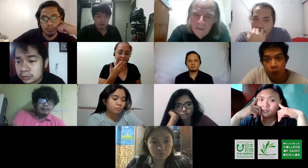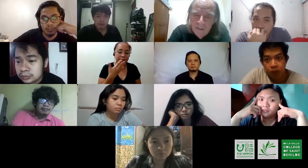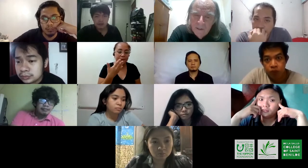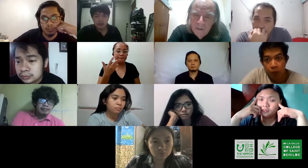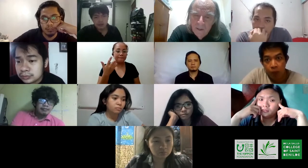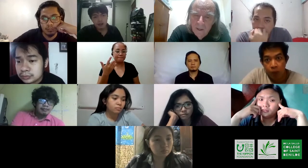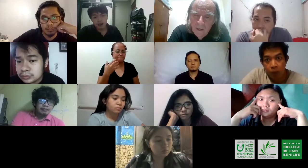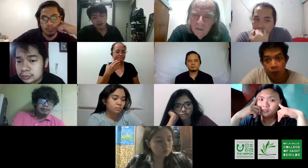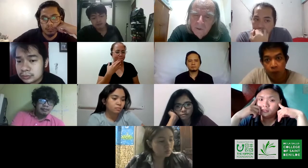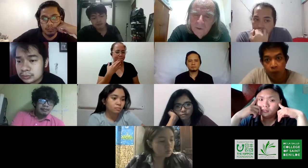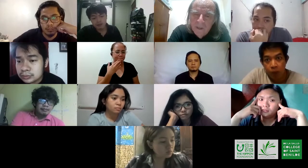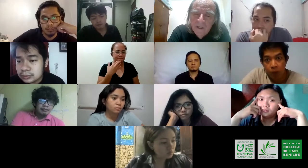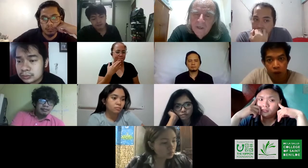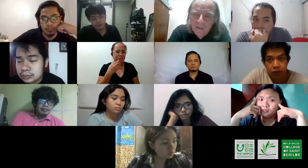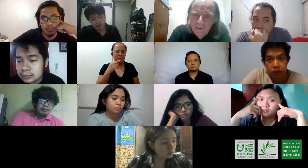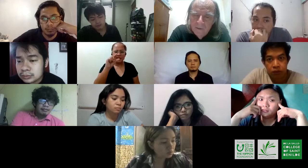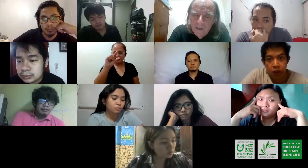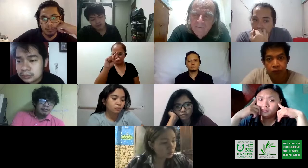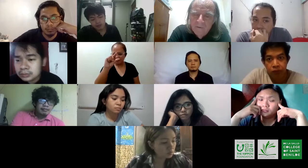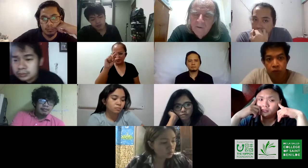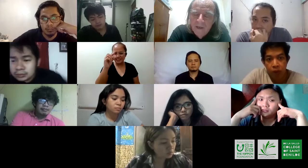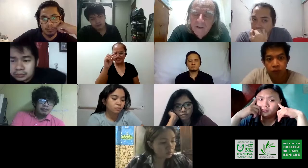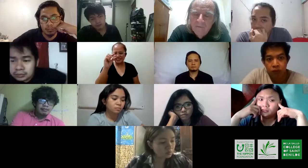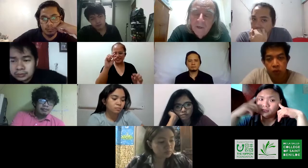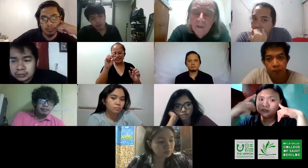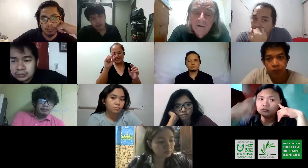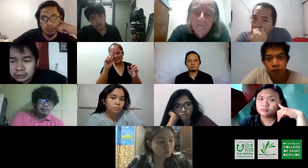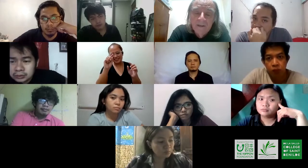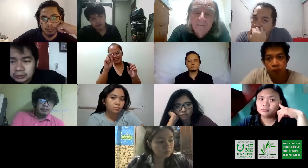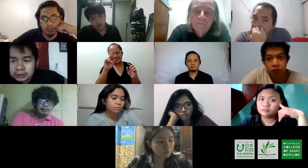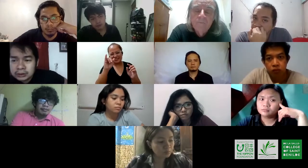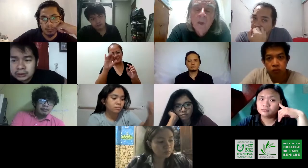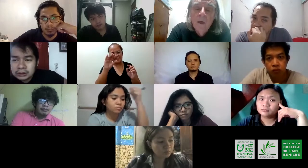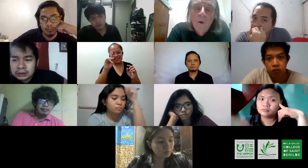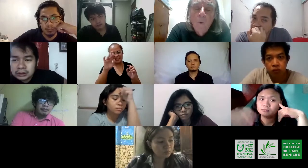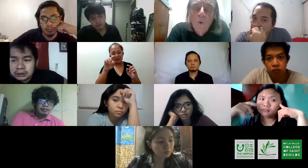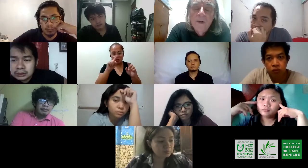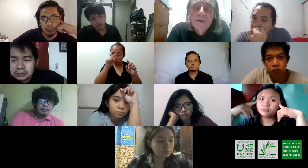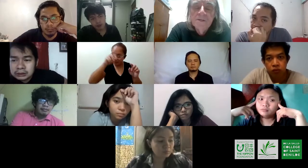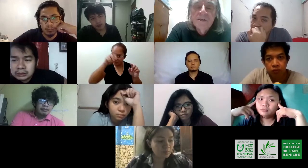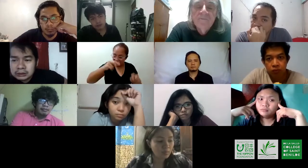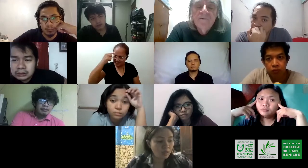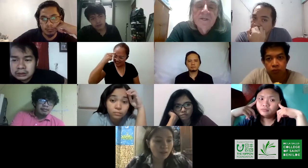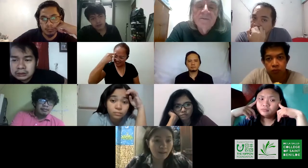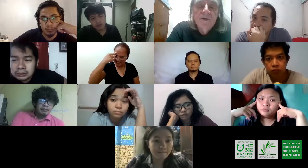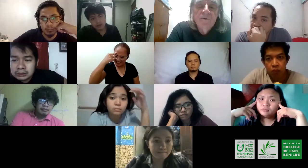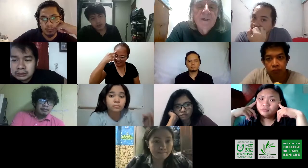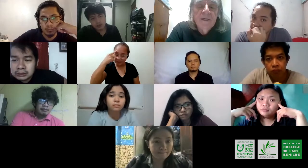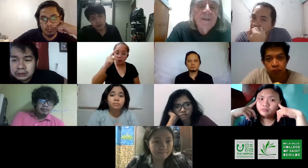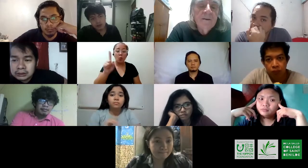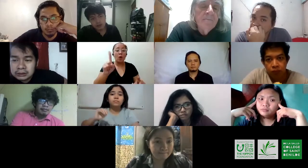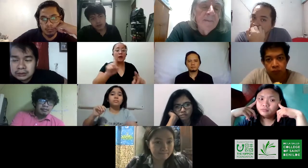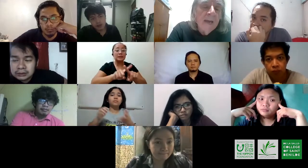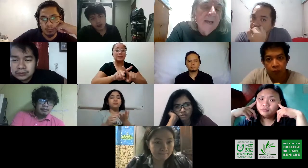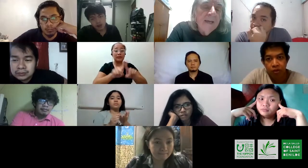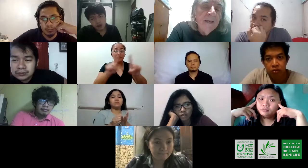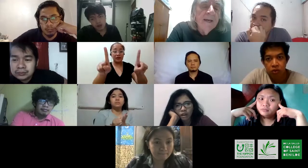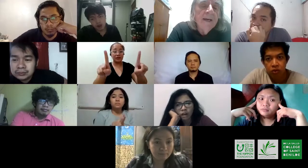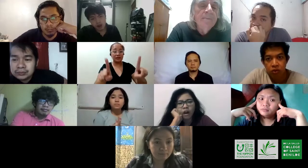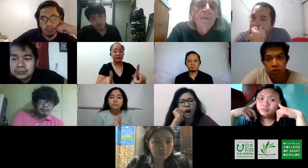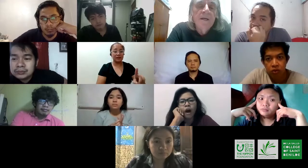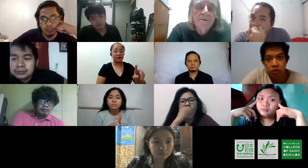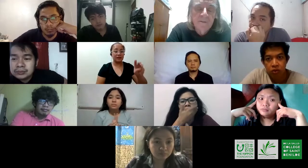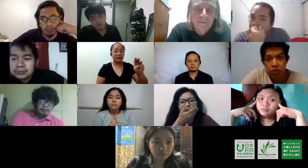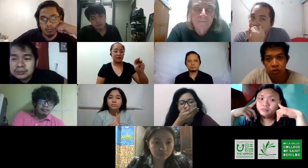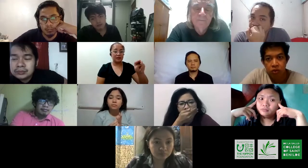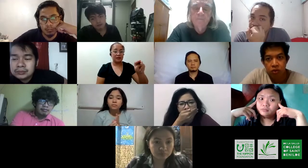is a little tricky. You have to think very carefully. What is the difference between may